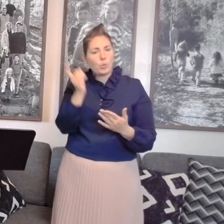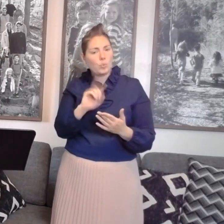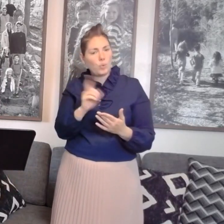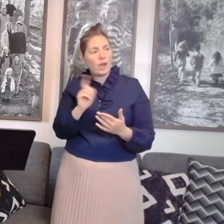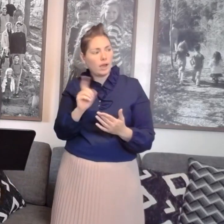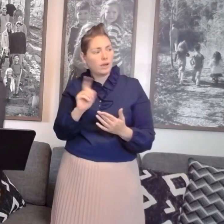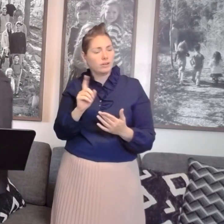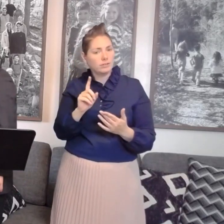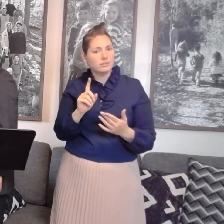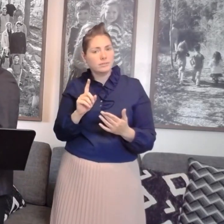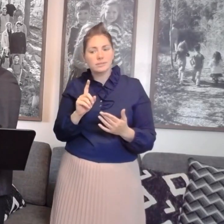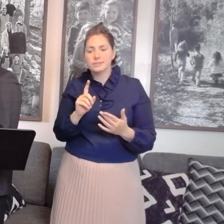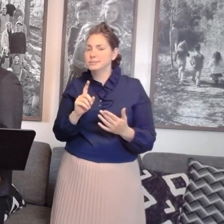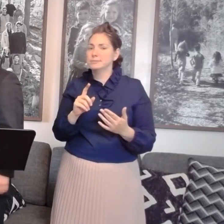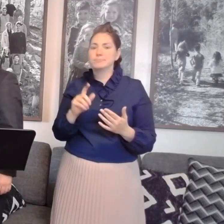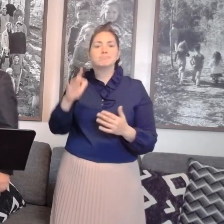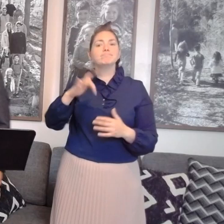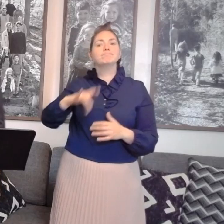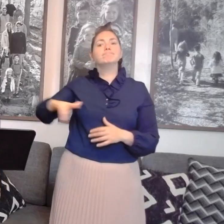of nowhere